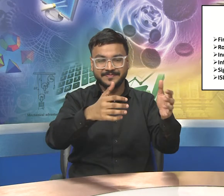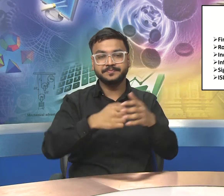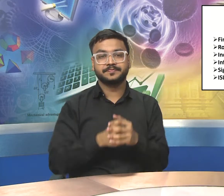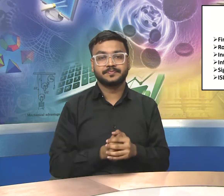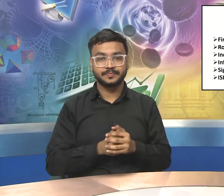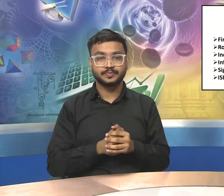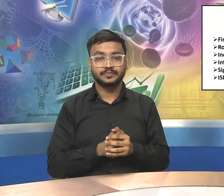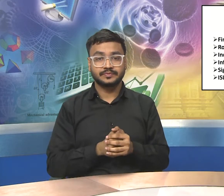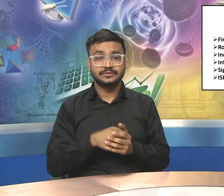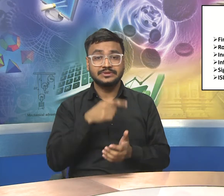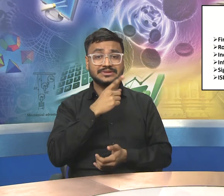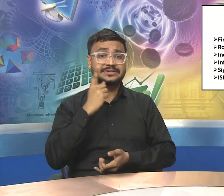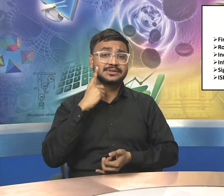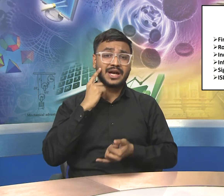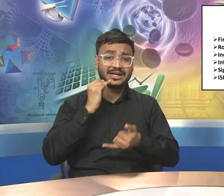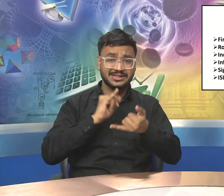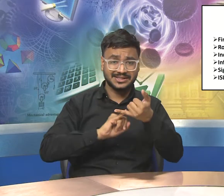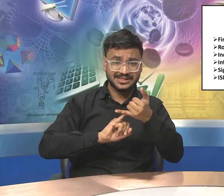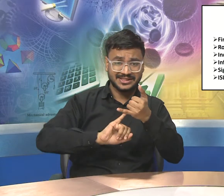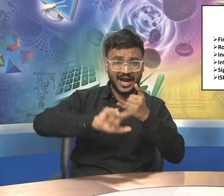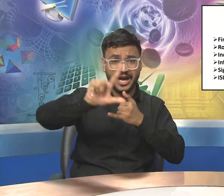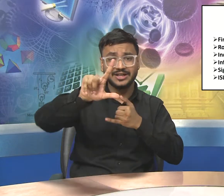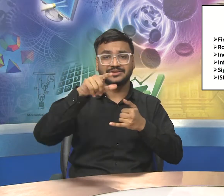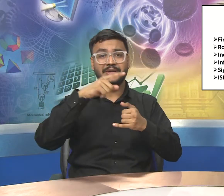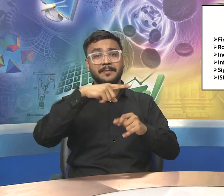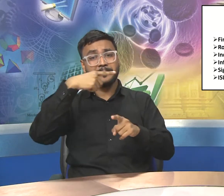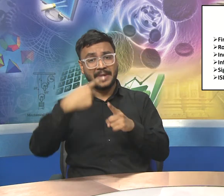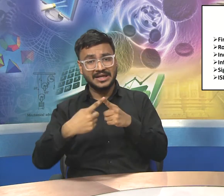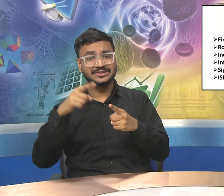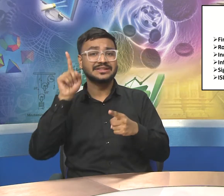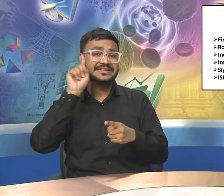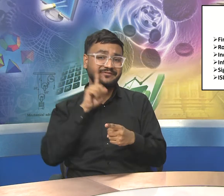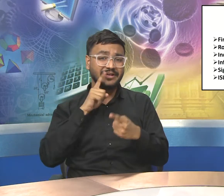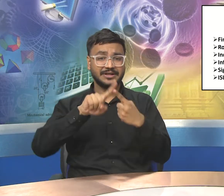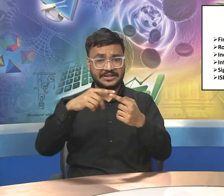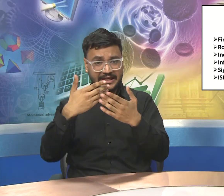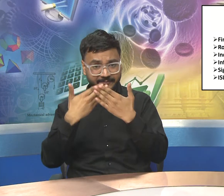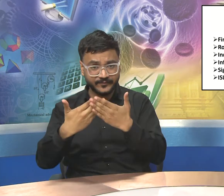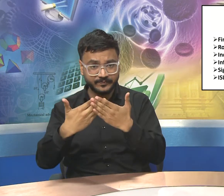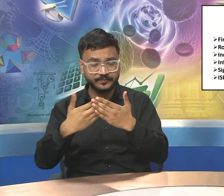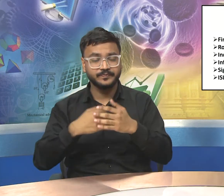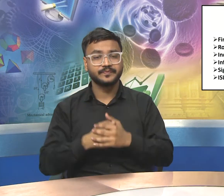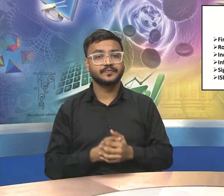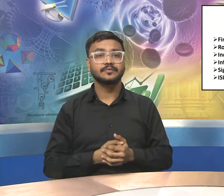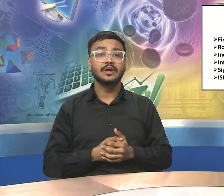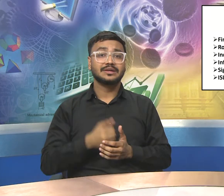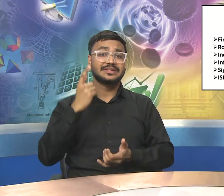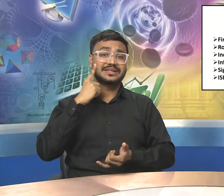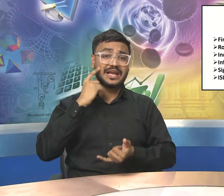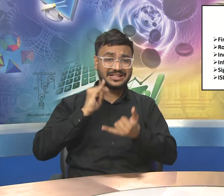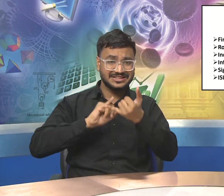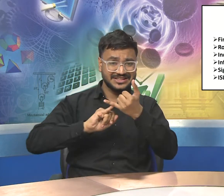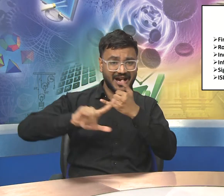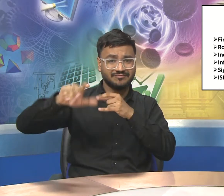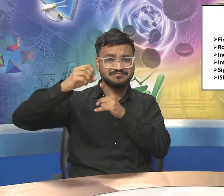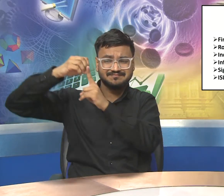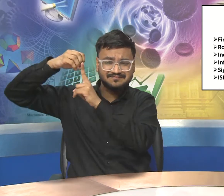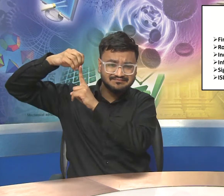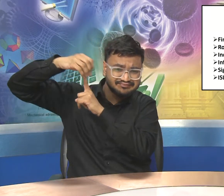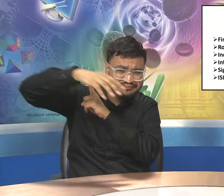Second, role of deaf residential in development of ISL. Third, Indian Sign